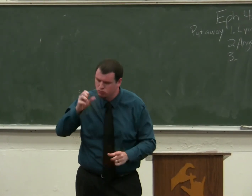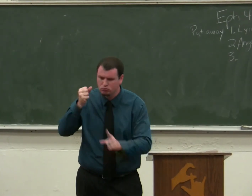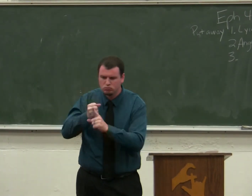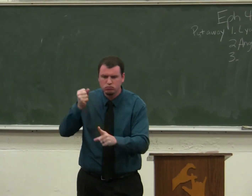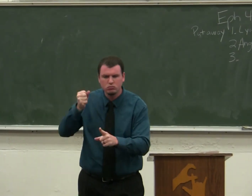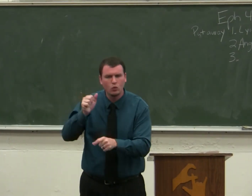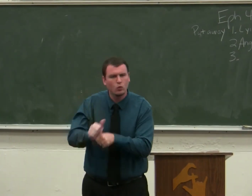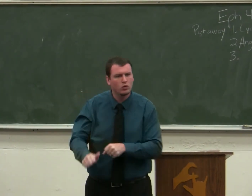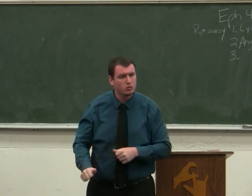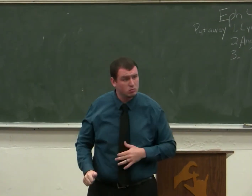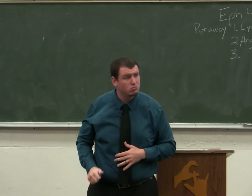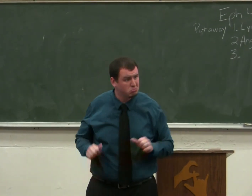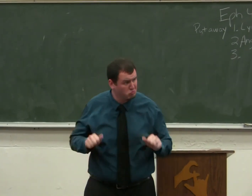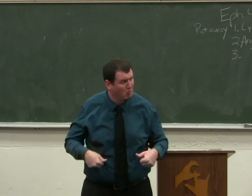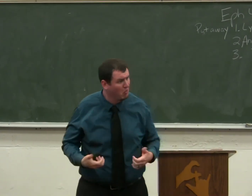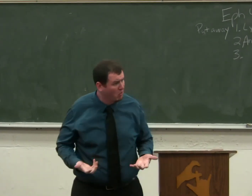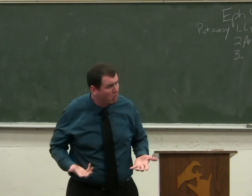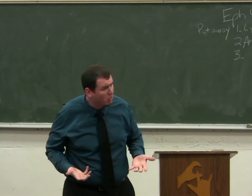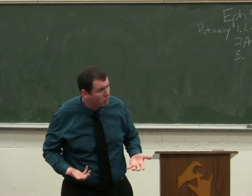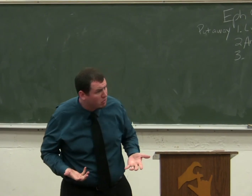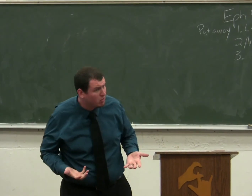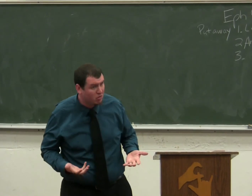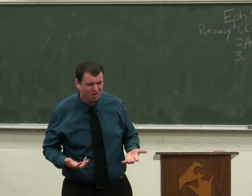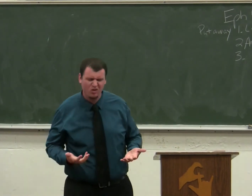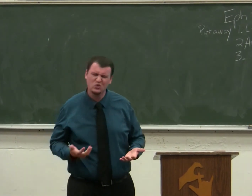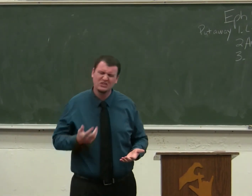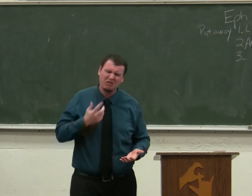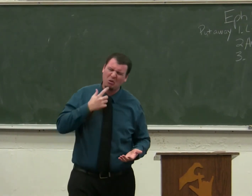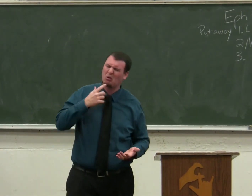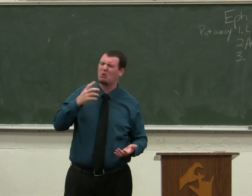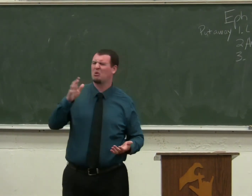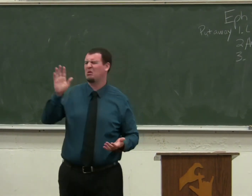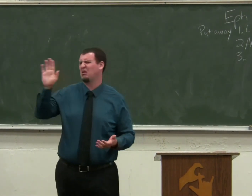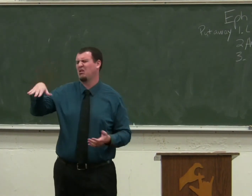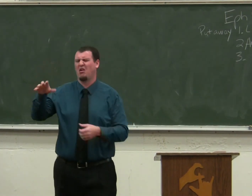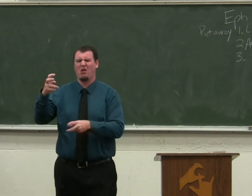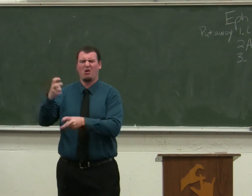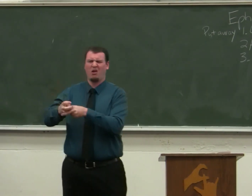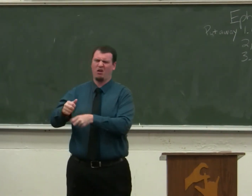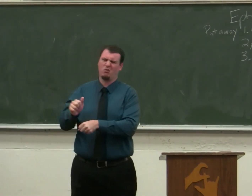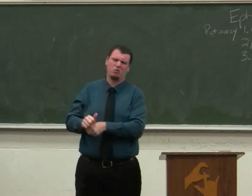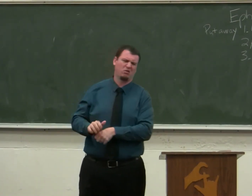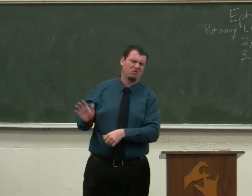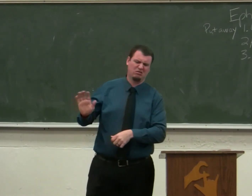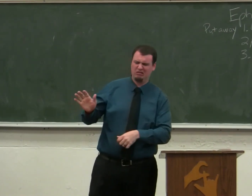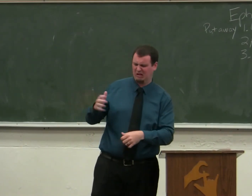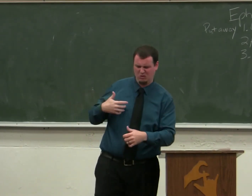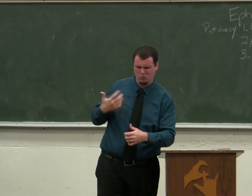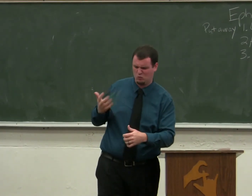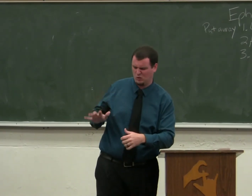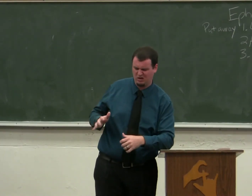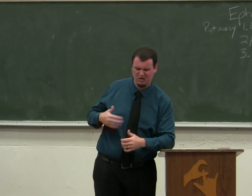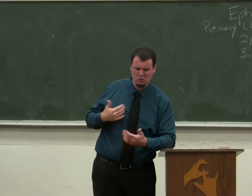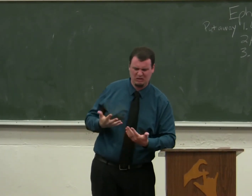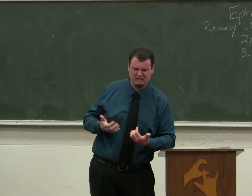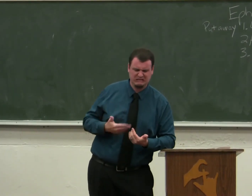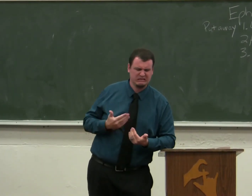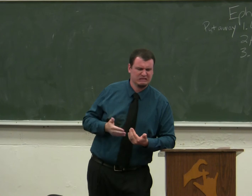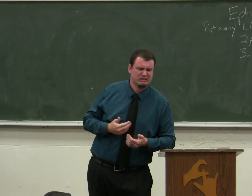continue looking, and then they get one. You can't. Oh, you know, it's just hard. It's hard to work. I